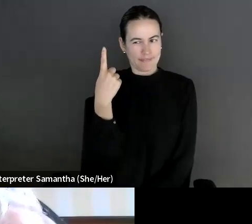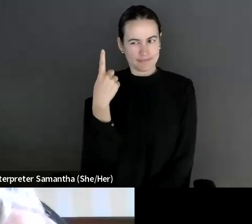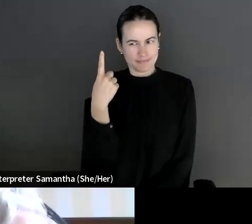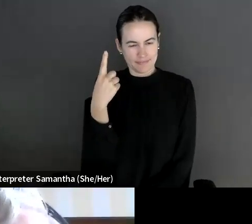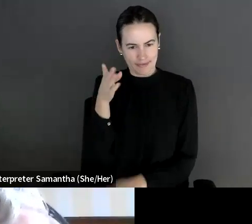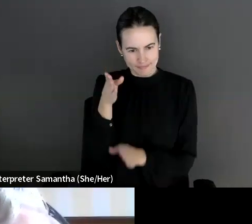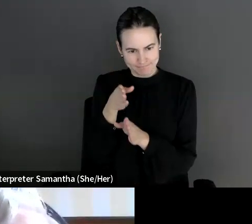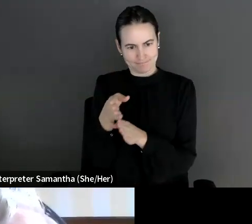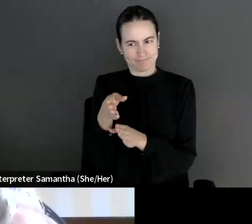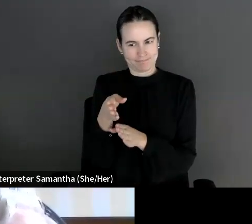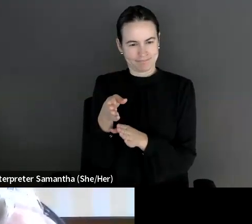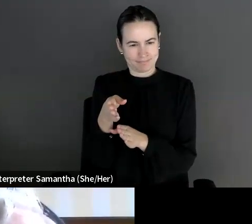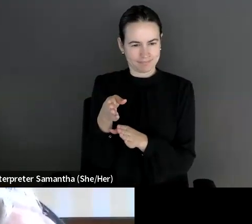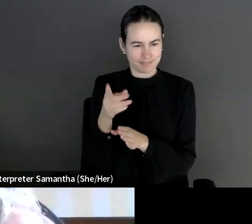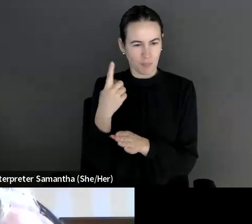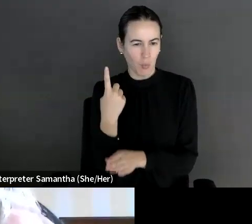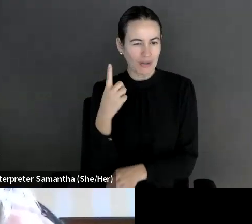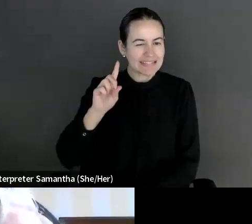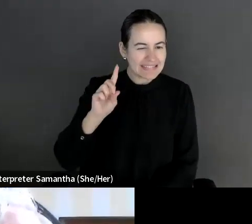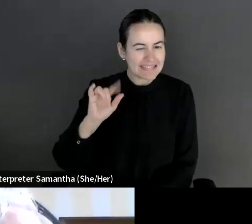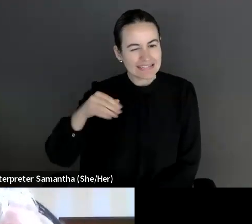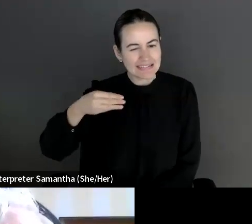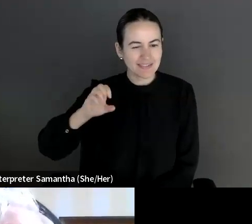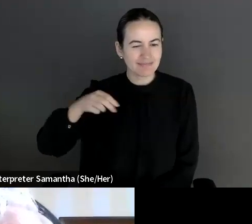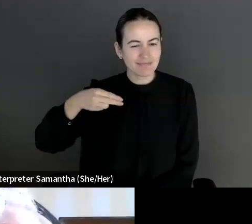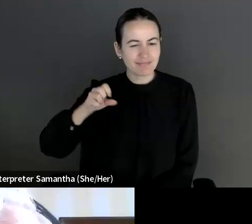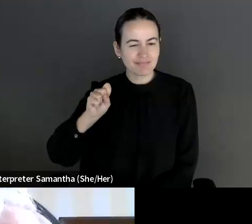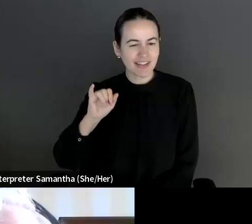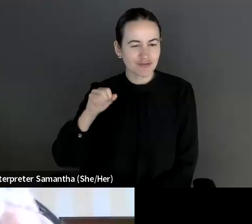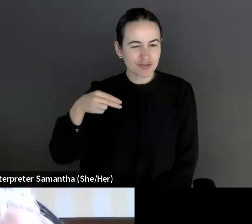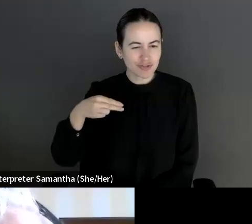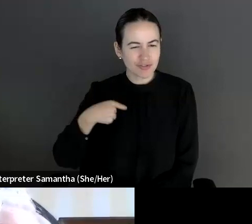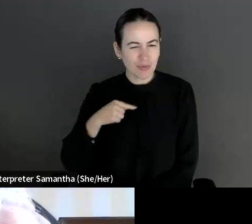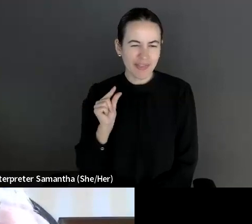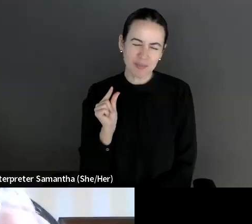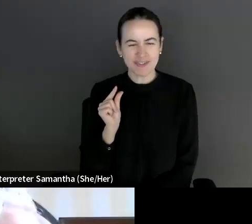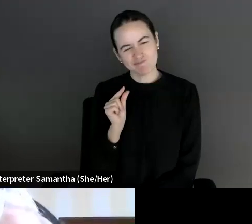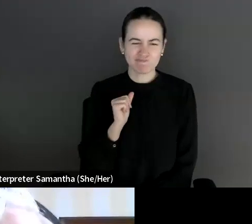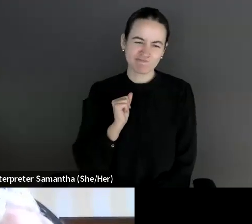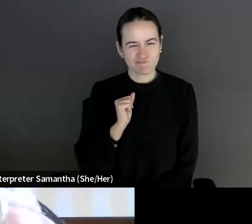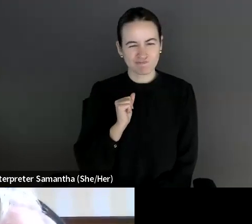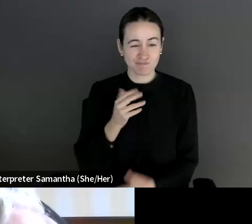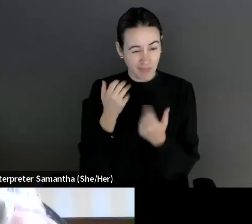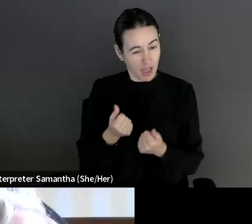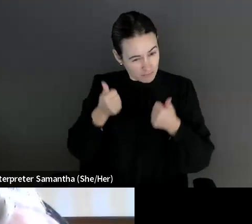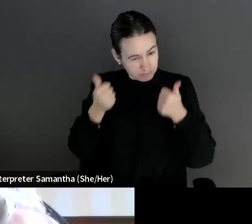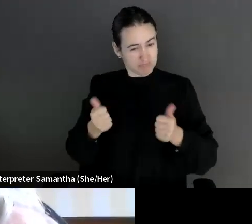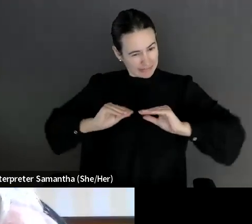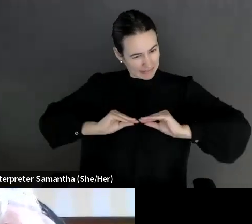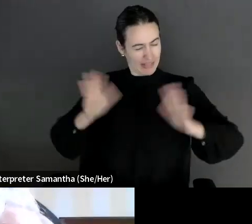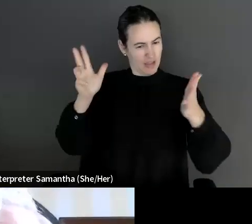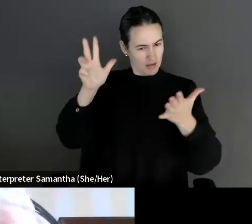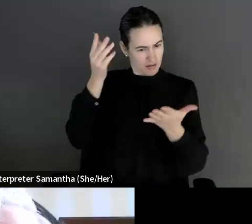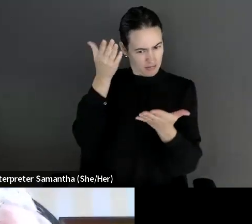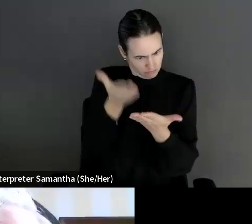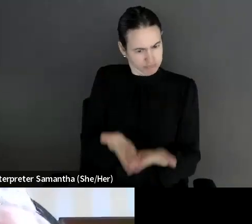very convinced by the analysis that you have a clear evidence that this is real one dimension. So